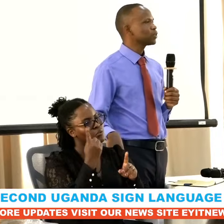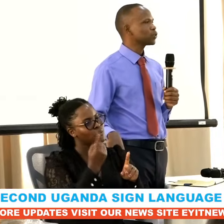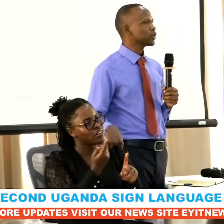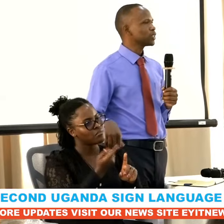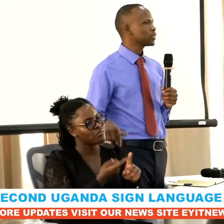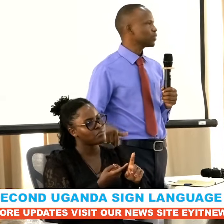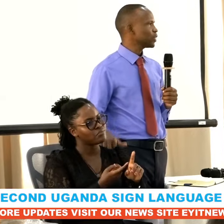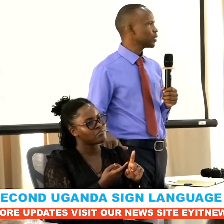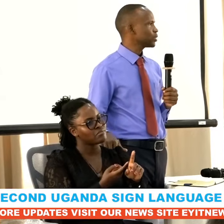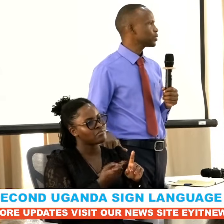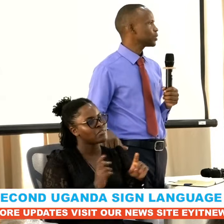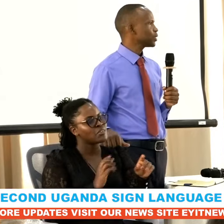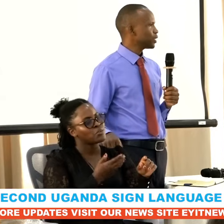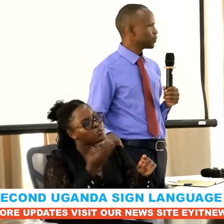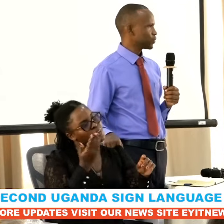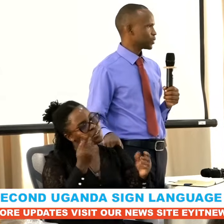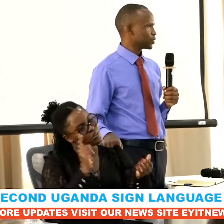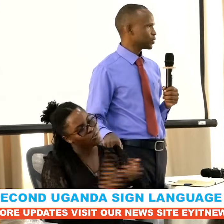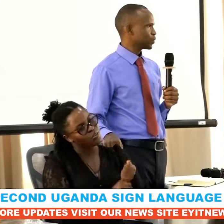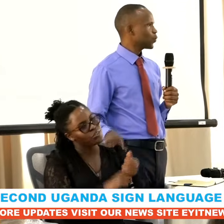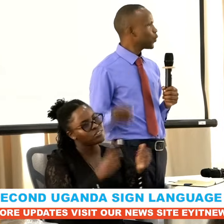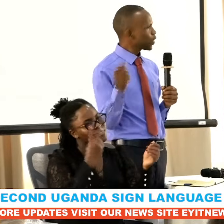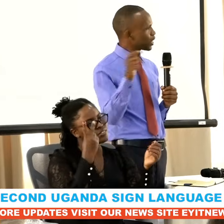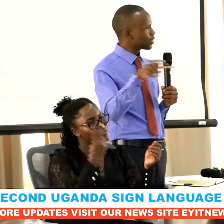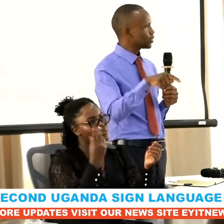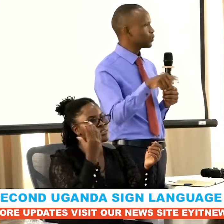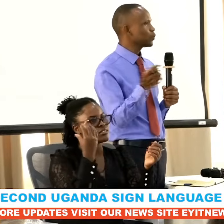had 27 deafs